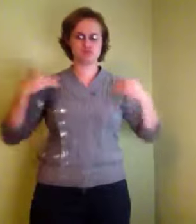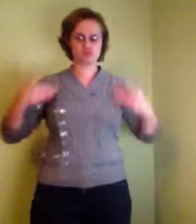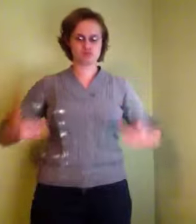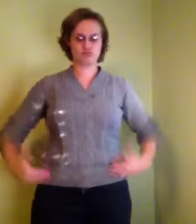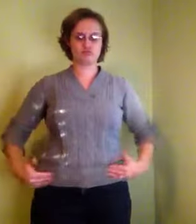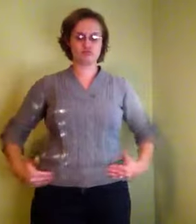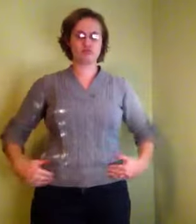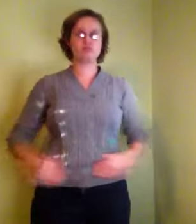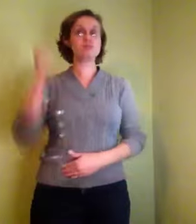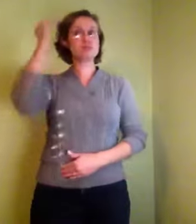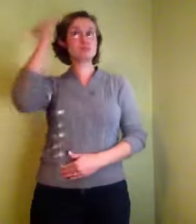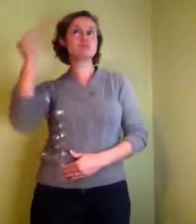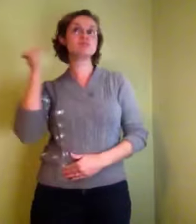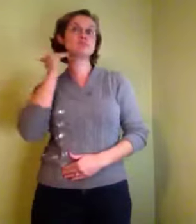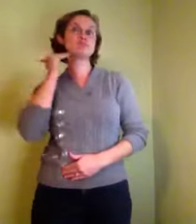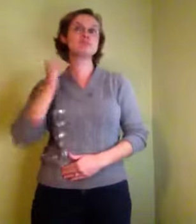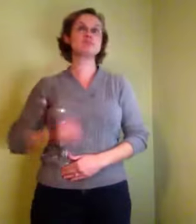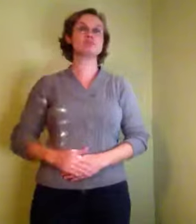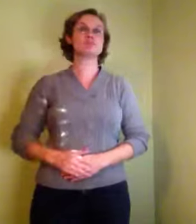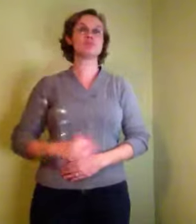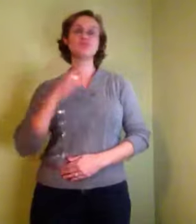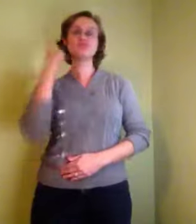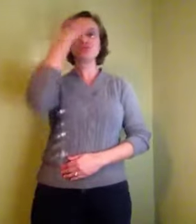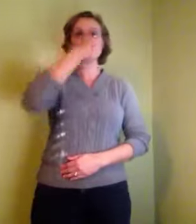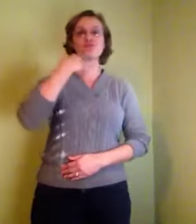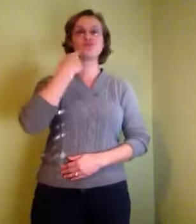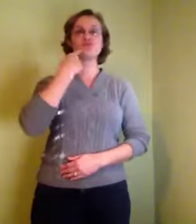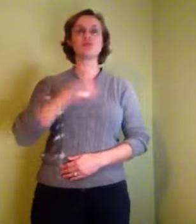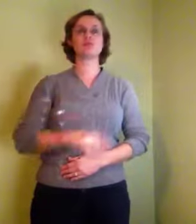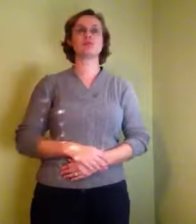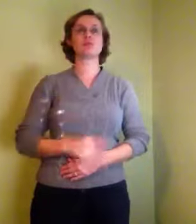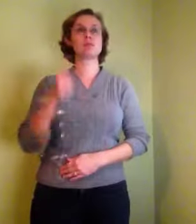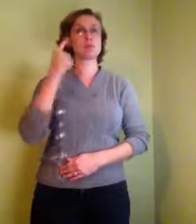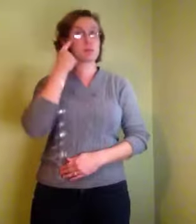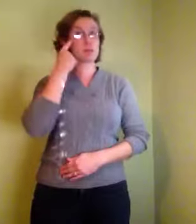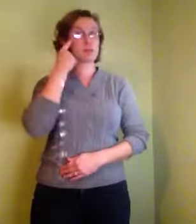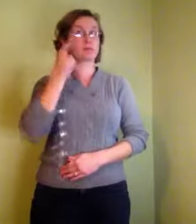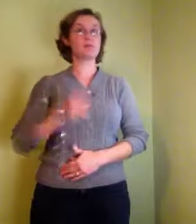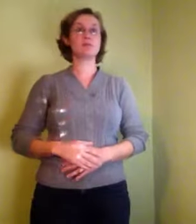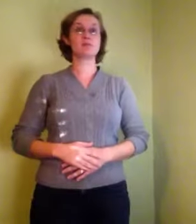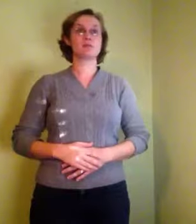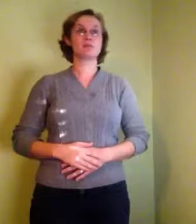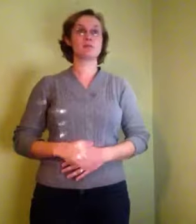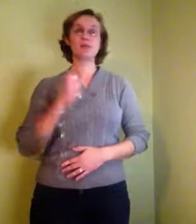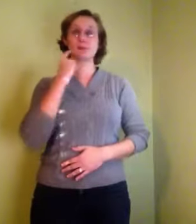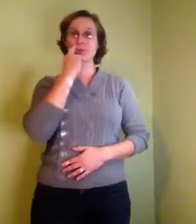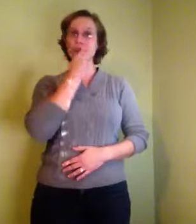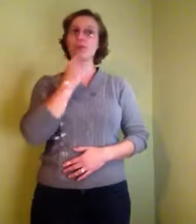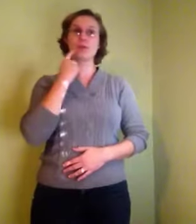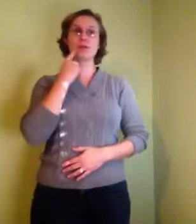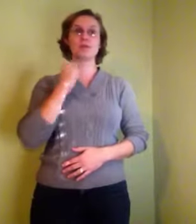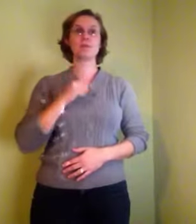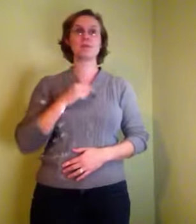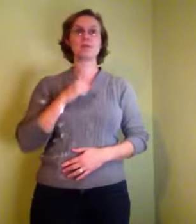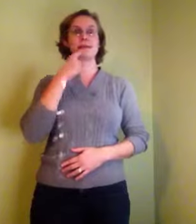Head, Face, Eye, Mouth, Lips,